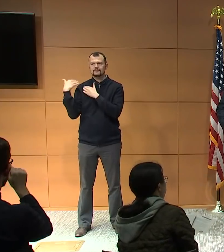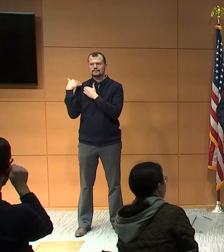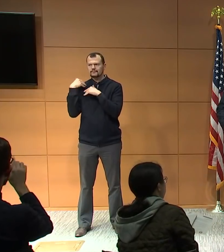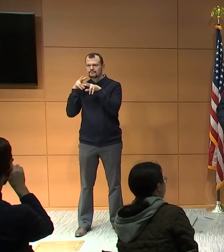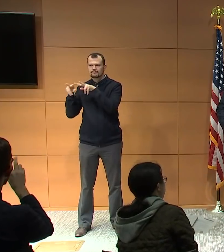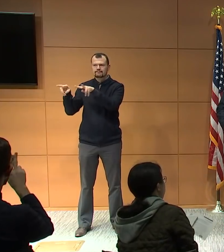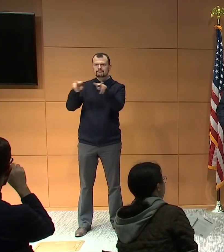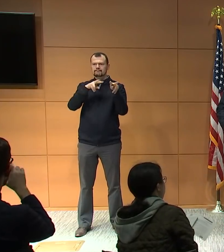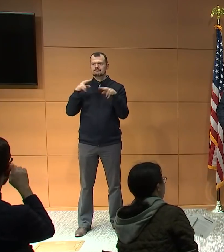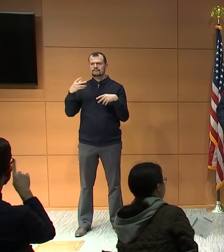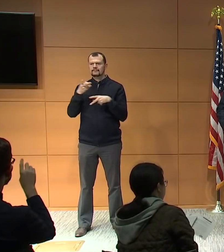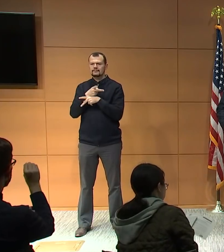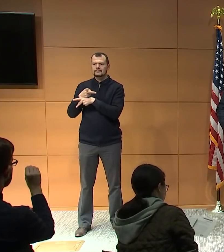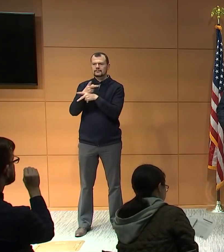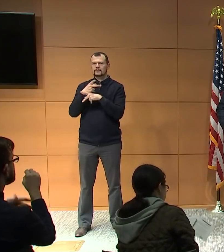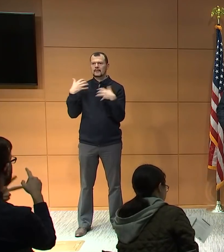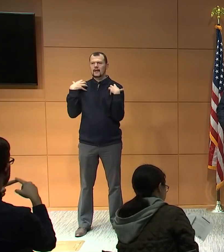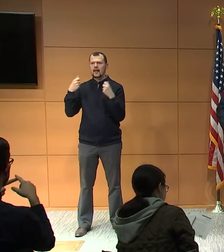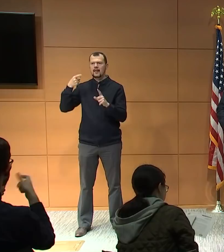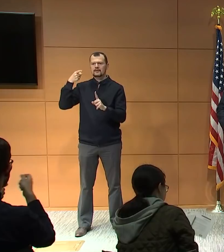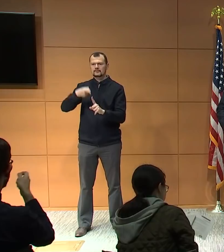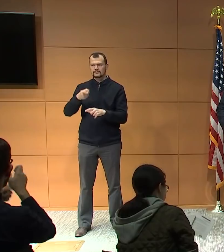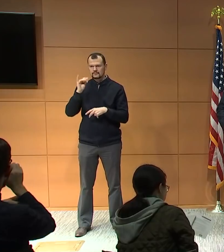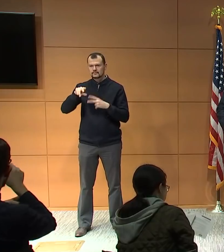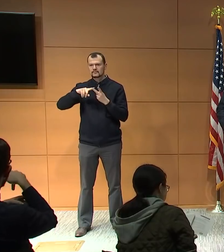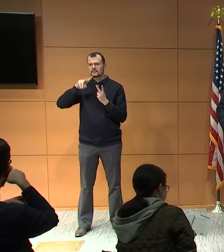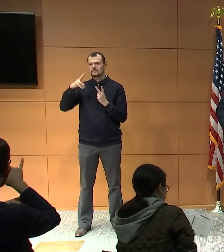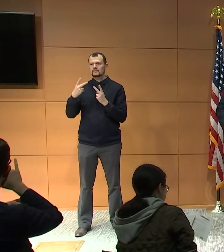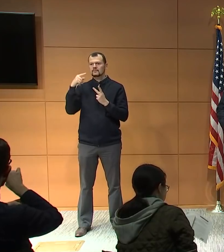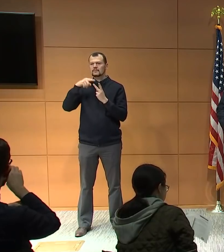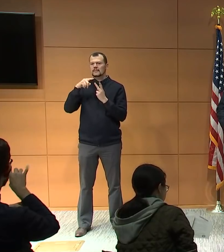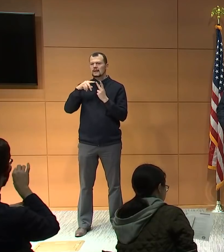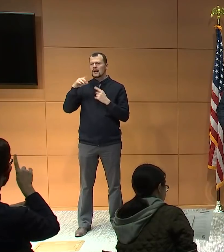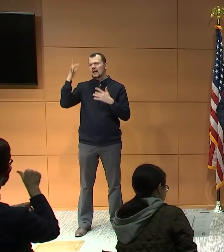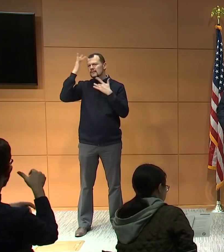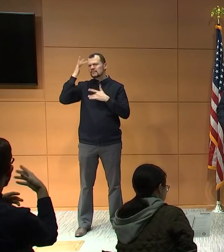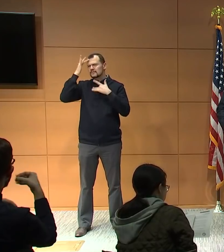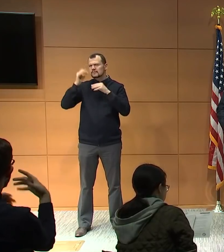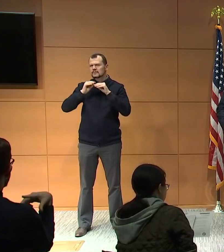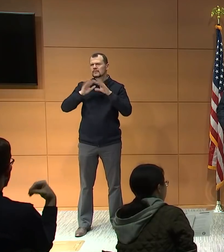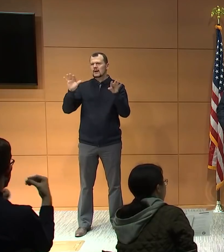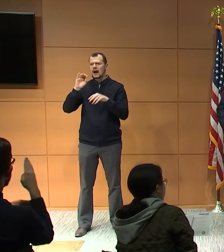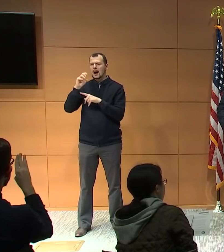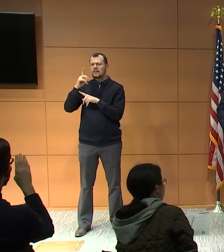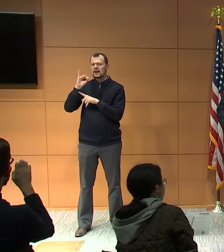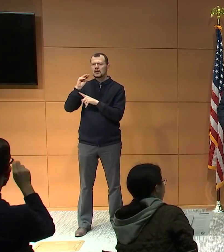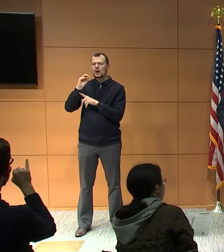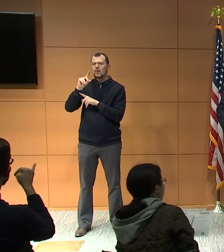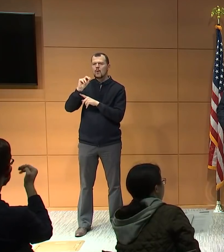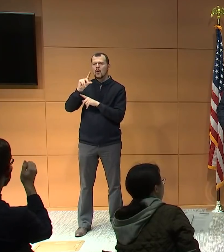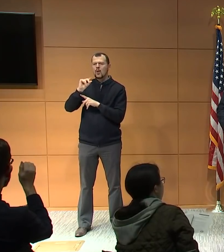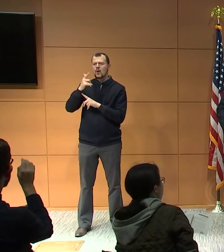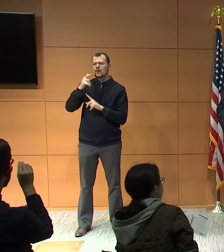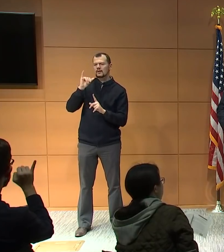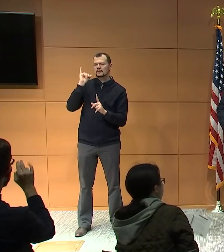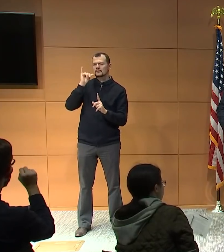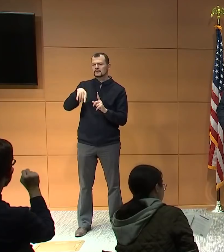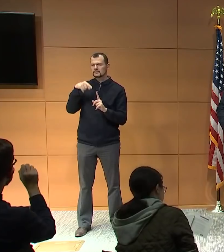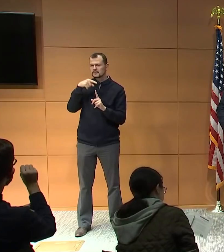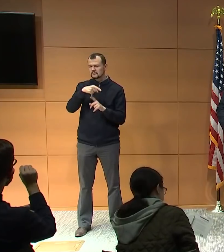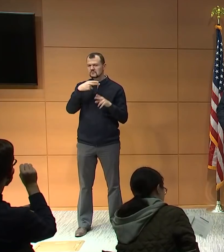be Director of Epidemiology and Population Health, Dr. Benjamin Schwartz, also from the Fairfax County Health